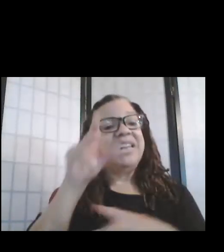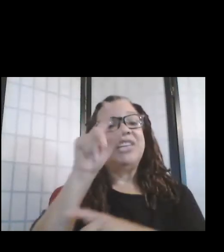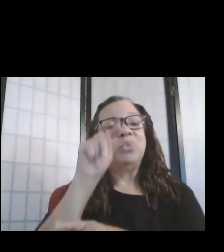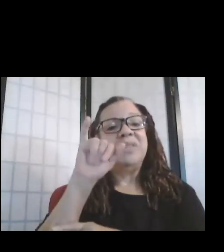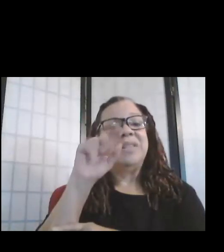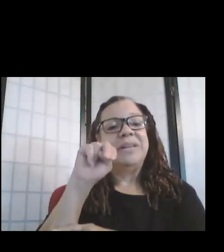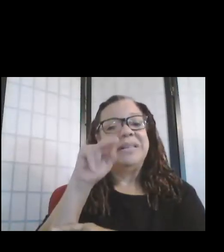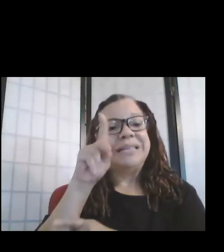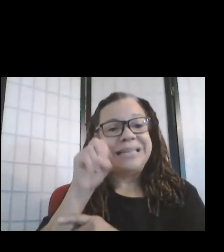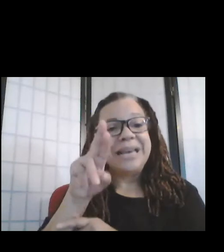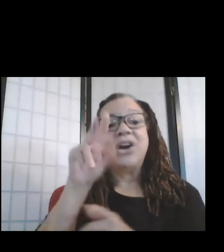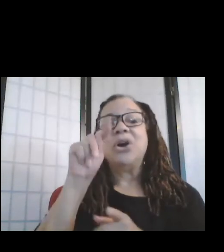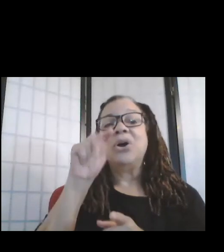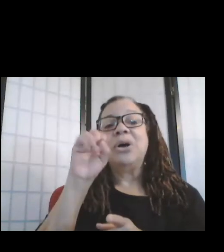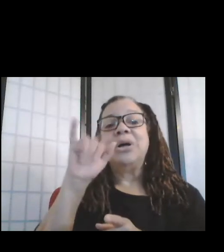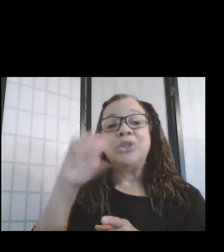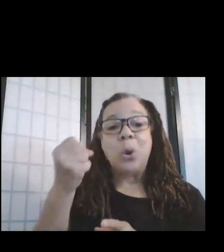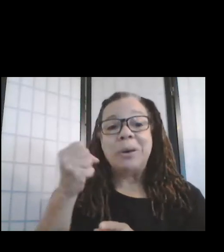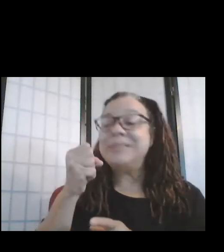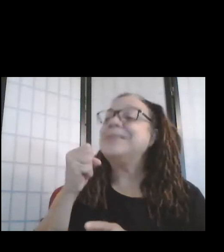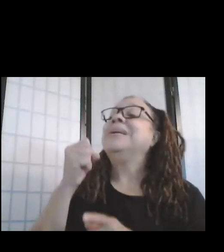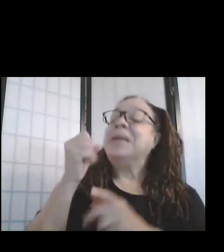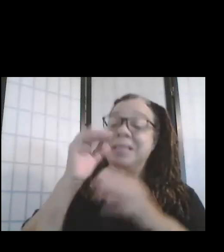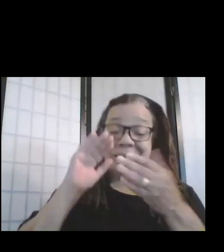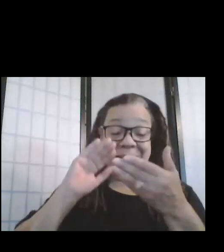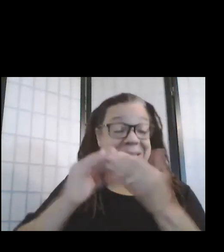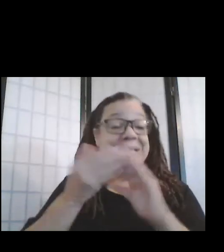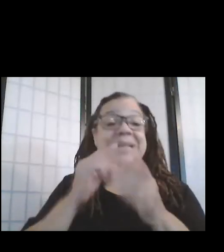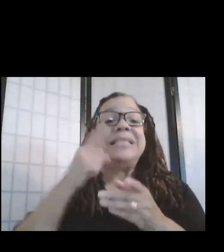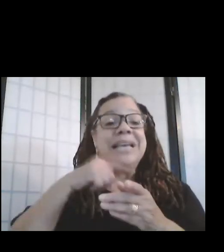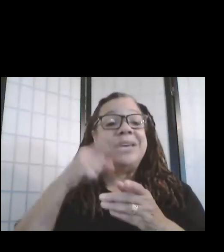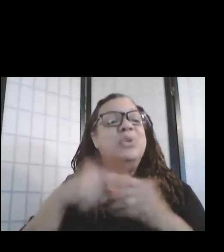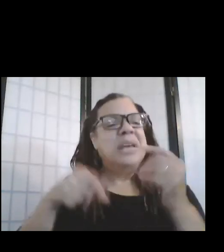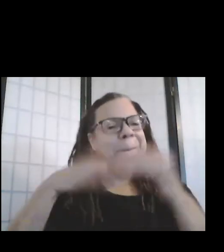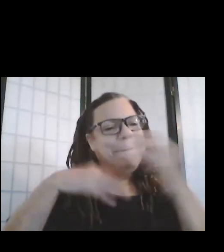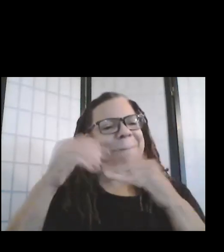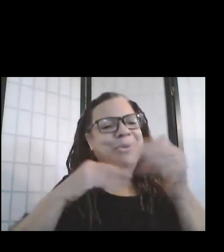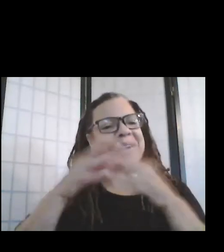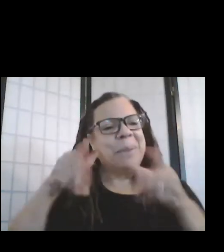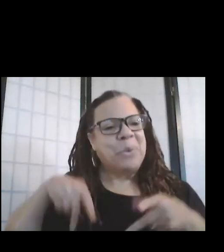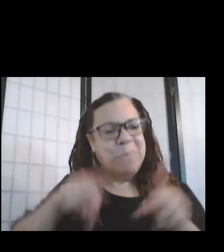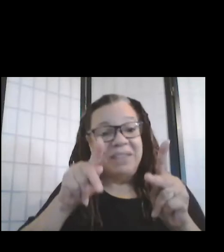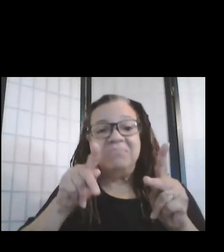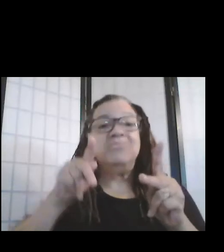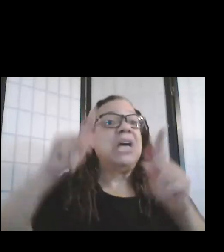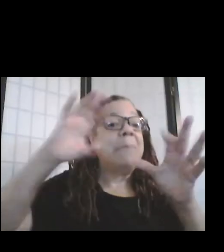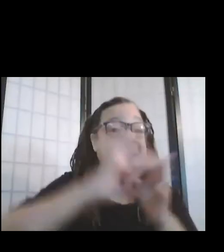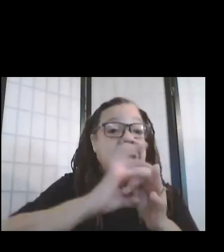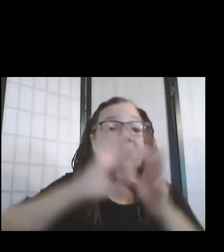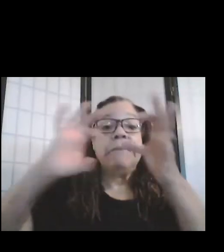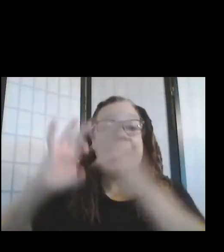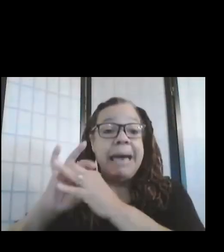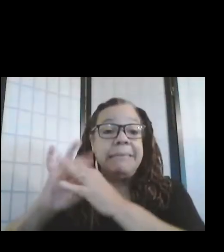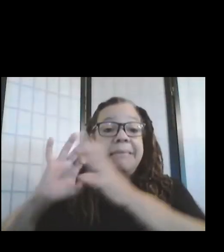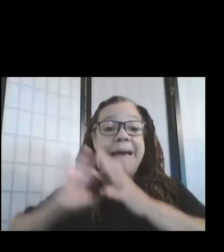town insisted she apply for a building permit, which her dad did. Lucy kept at it. By then, the